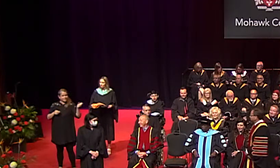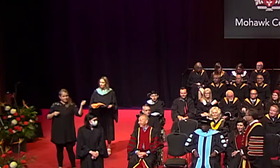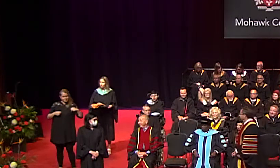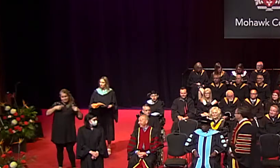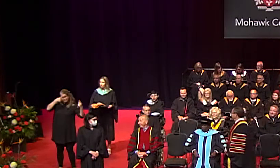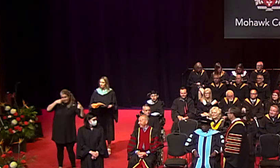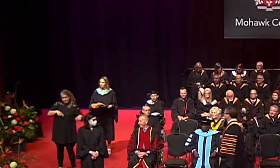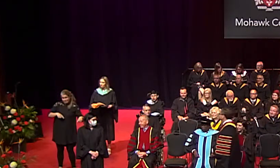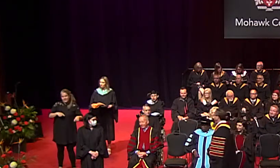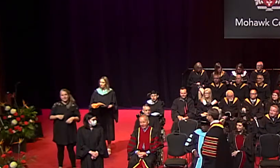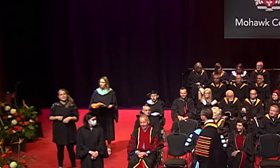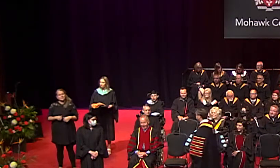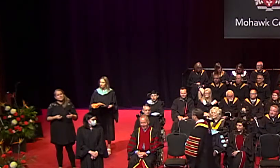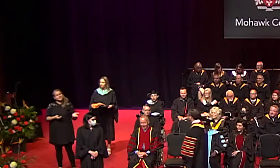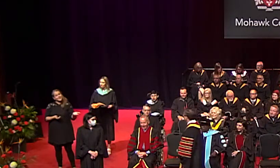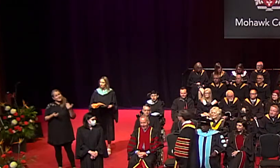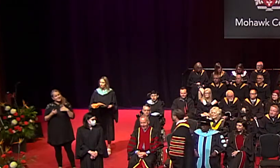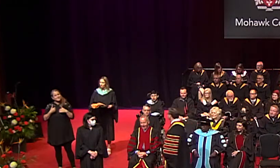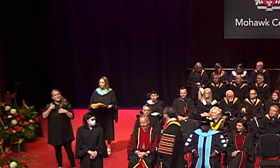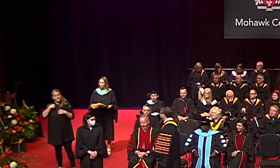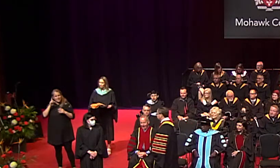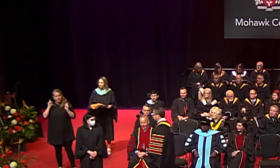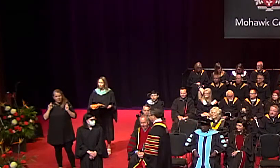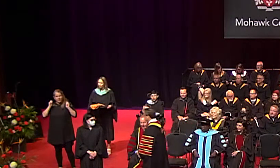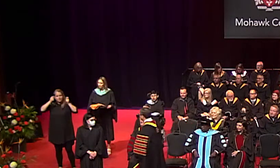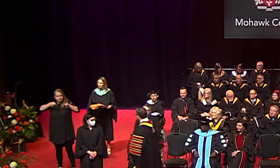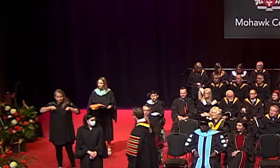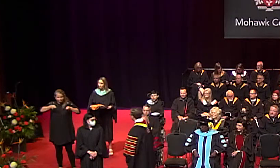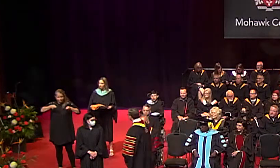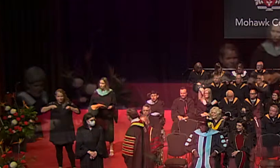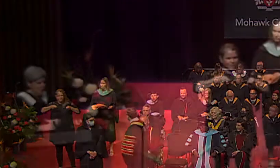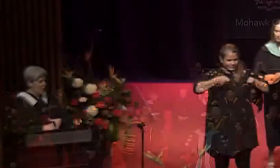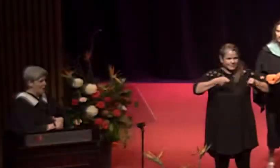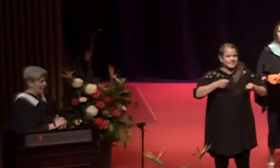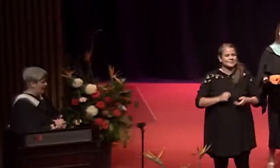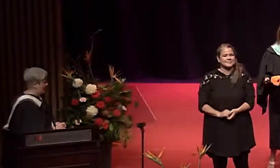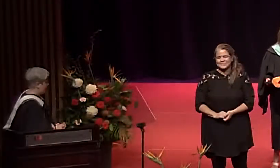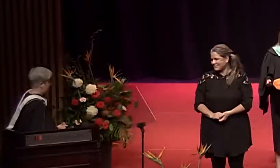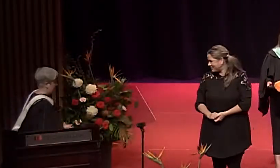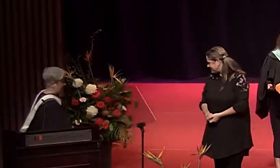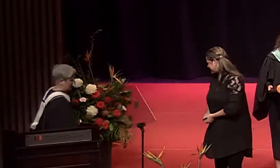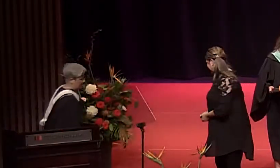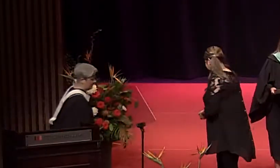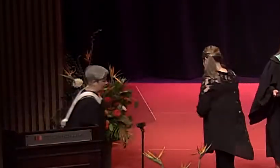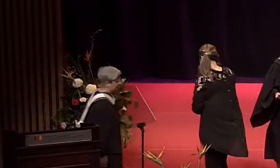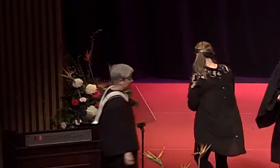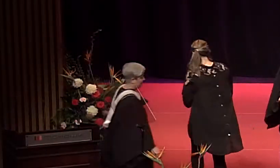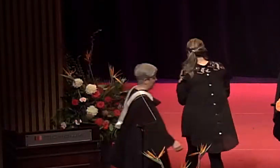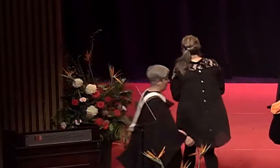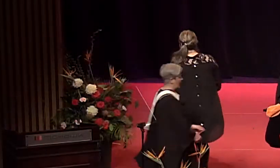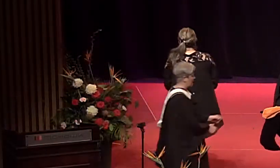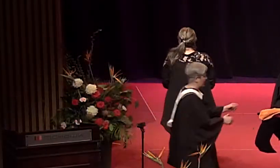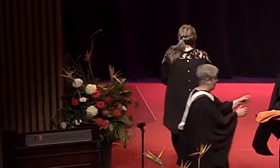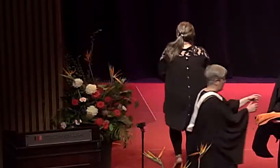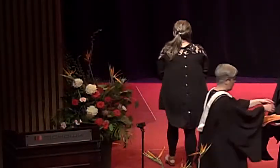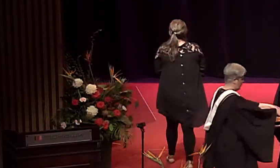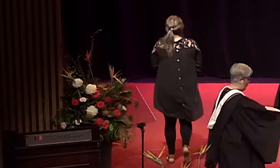Minister Tassi and President McCurley, will you please join me now to acknowledge this honor by virtue of hooding?